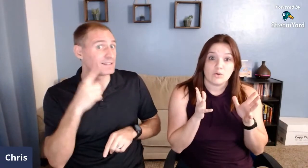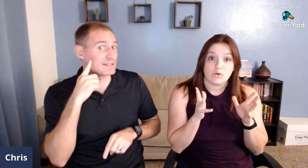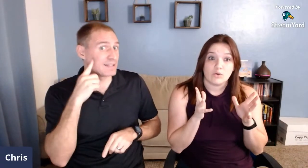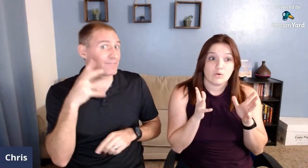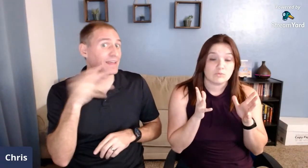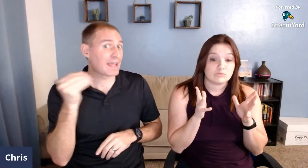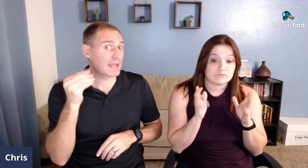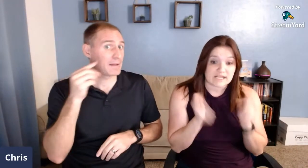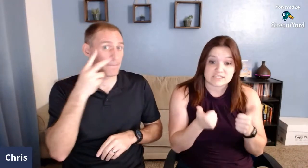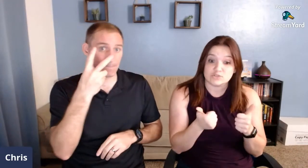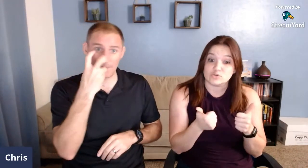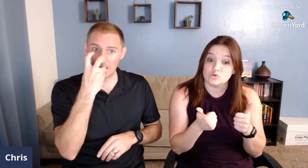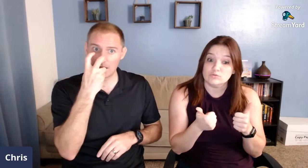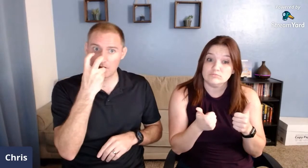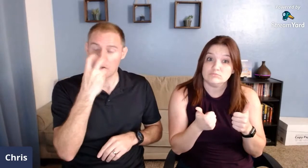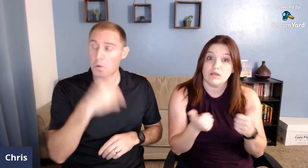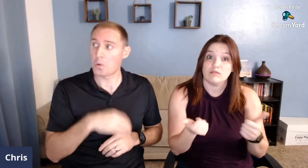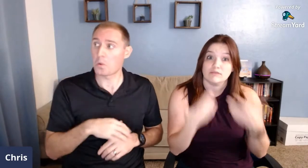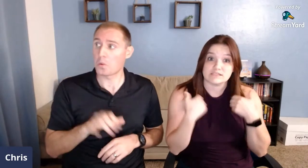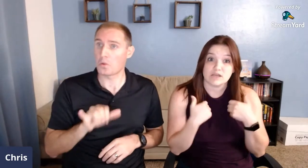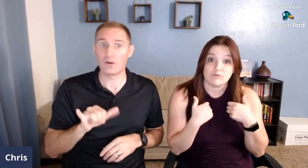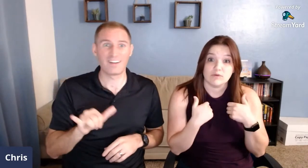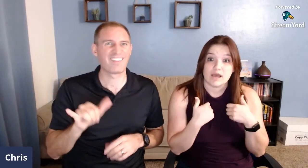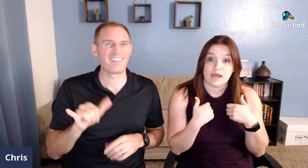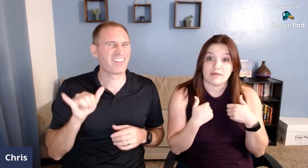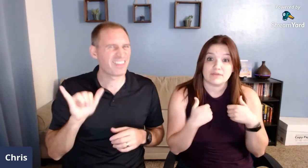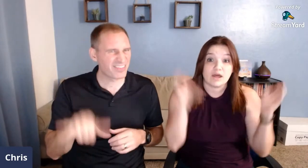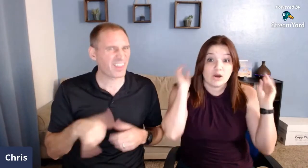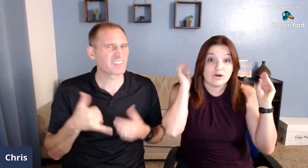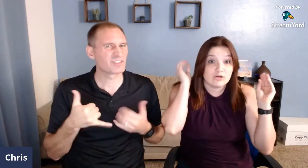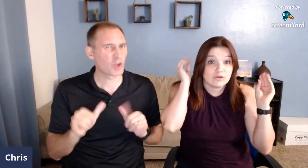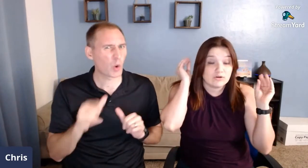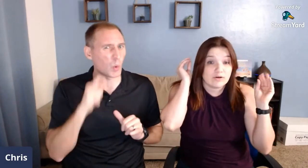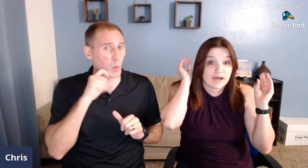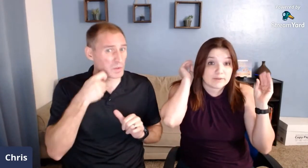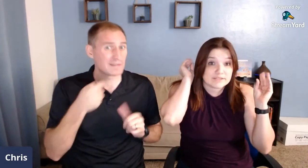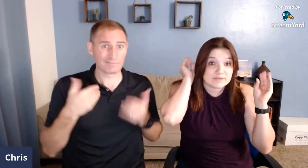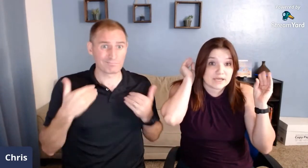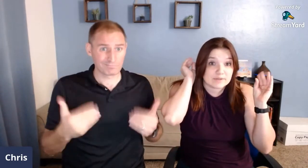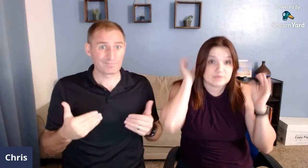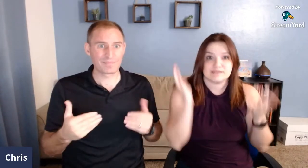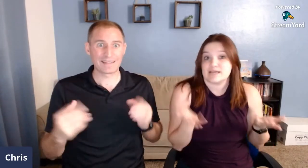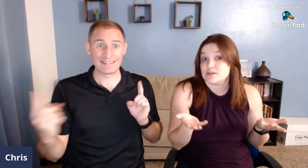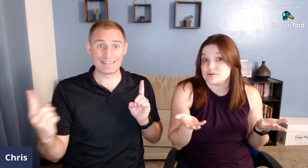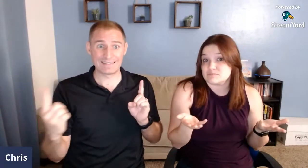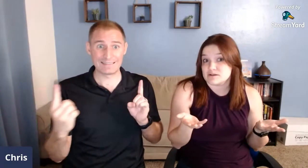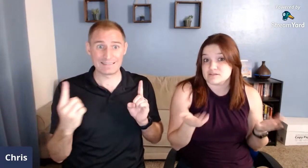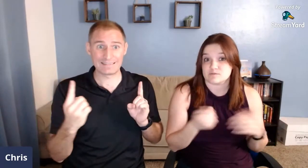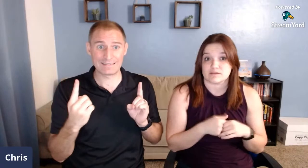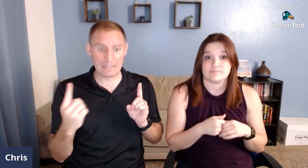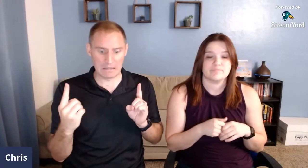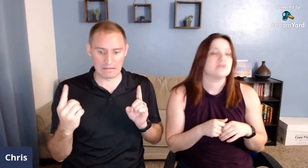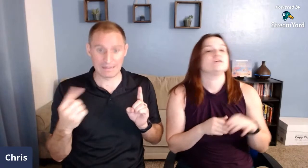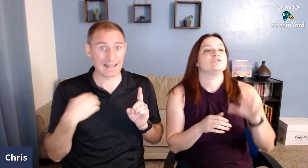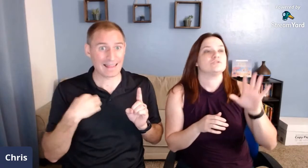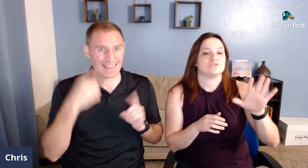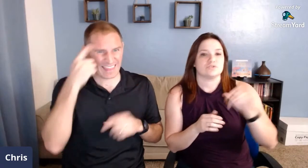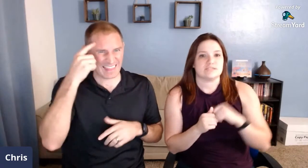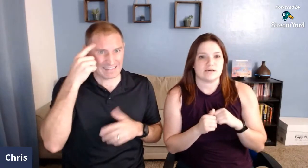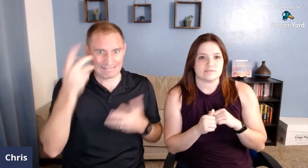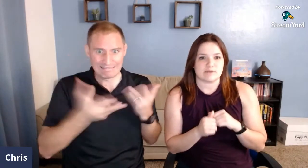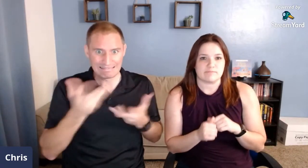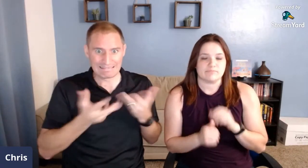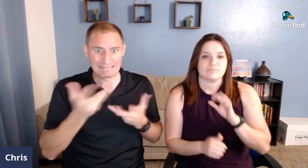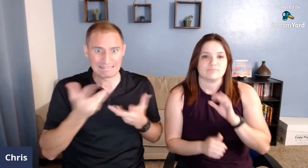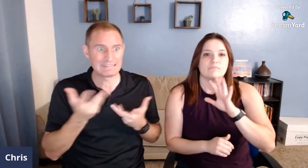"Oh, that's still cool. Let's go." And I thought, "Oh, how do I do it? How do I do it?" Because I had no experience with it. So